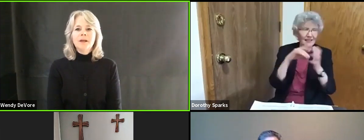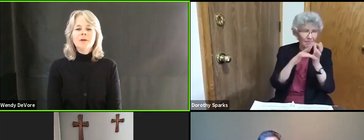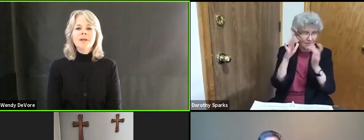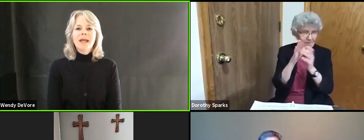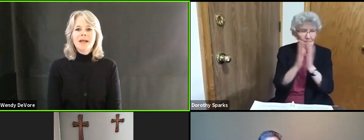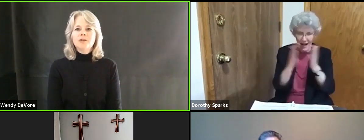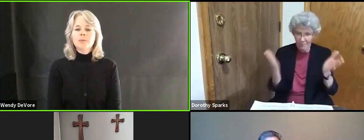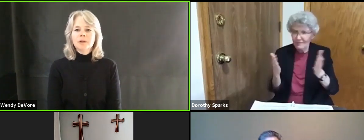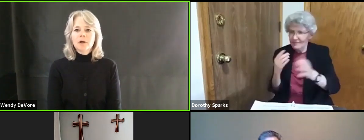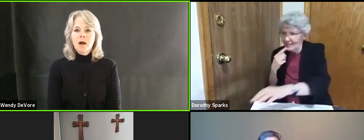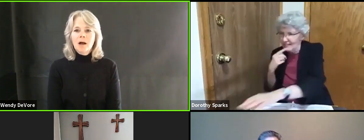And Peter began to recall